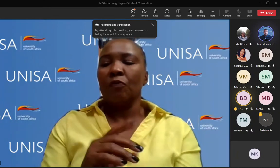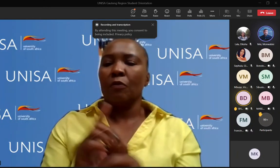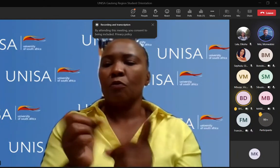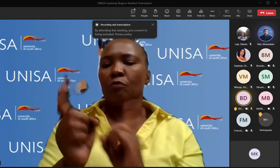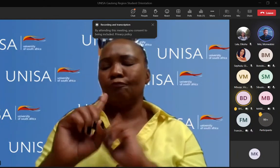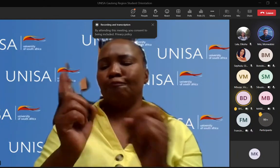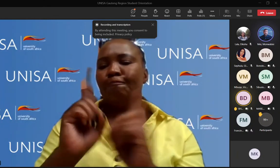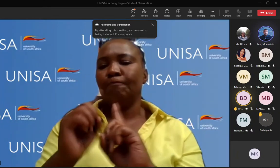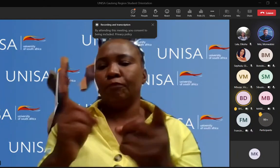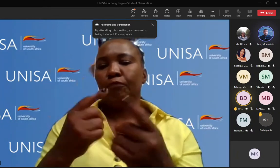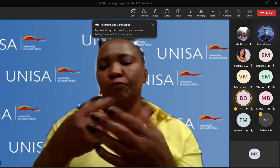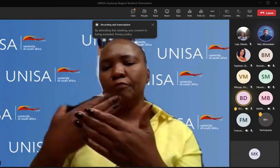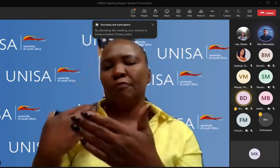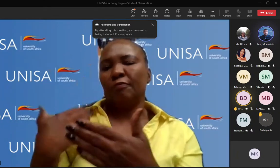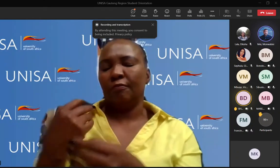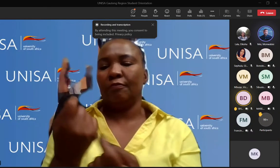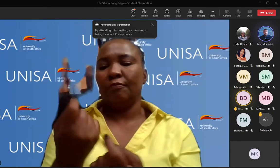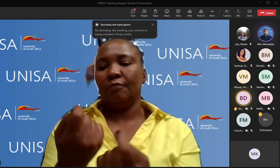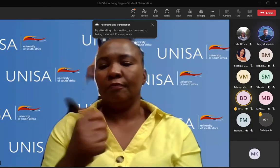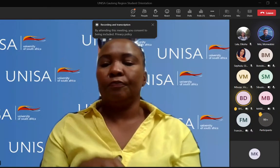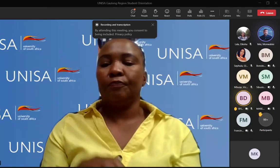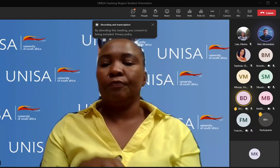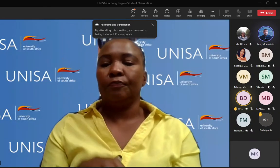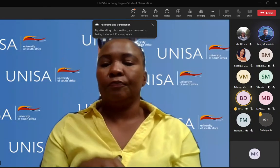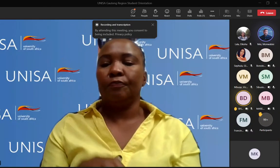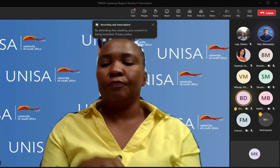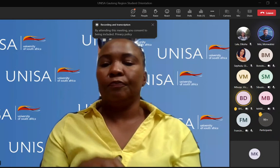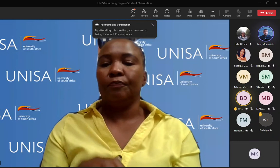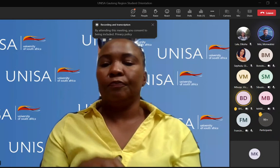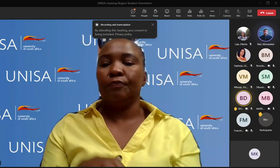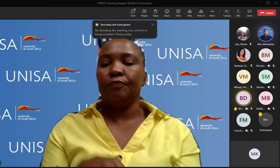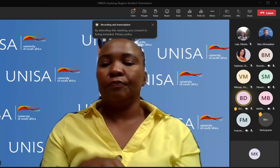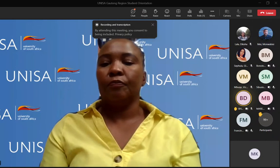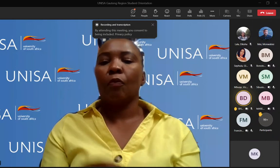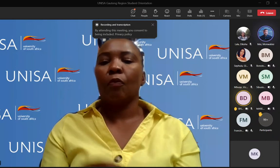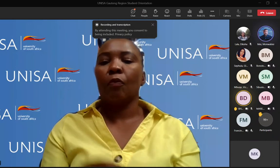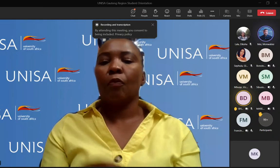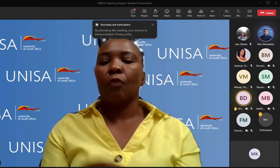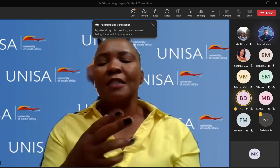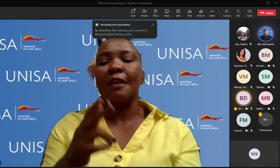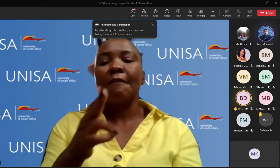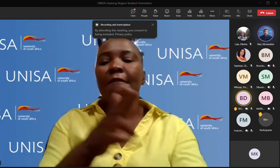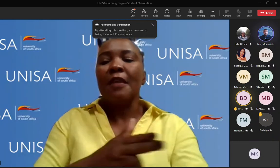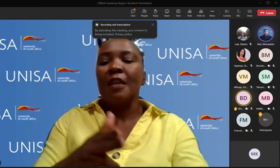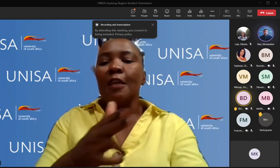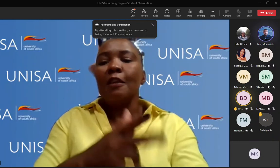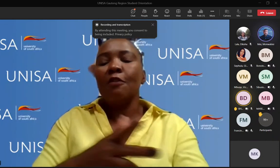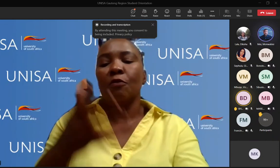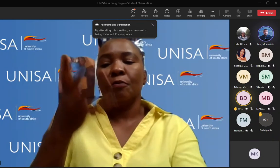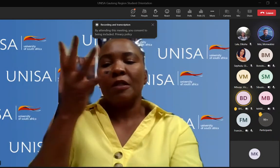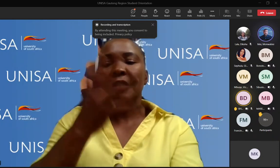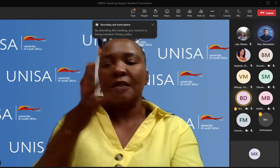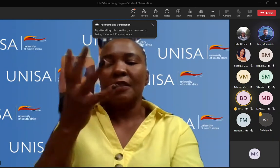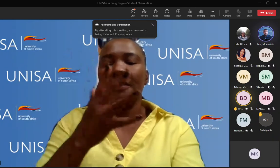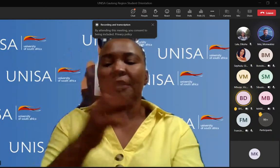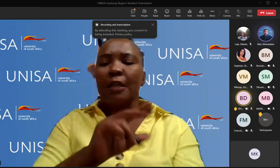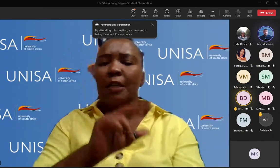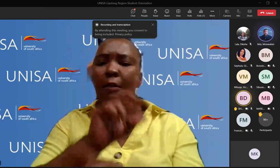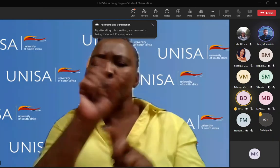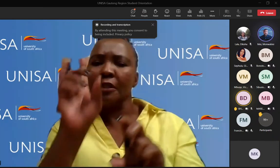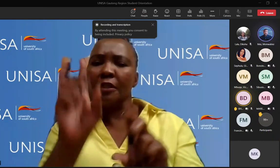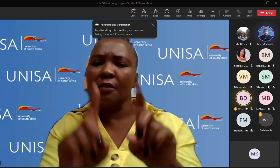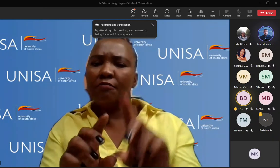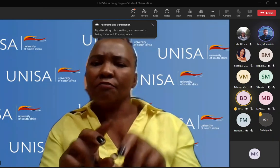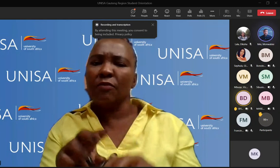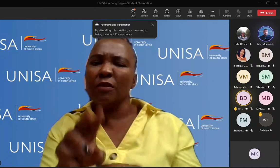and um oh okay she said let me just check with my